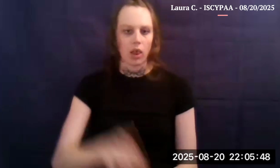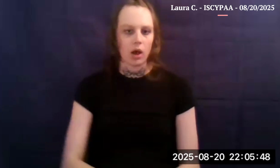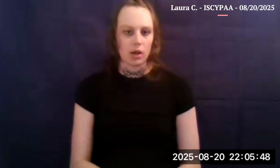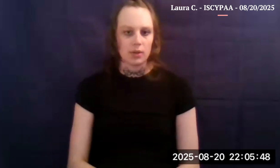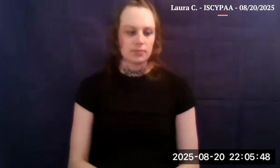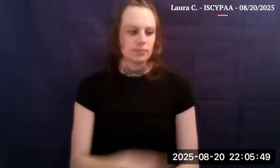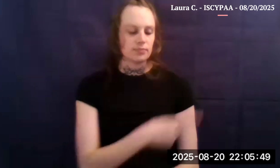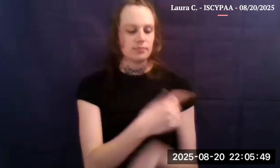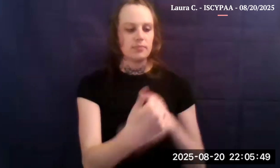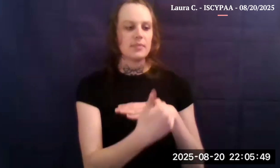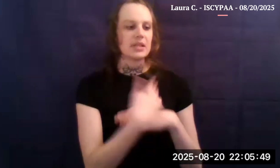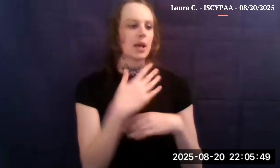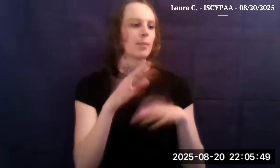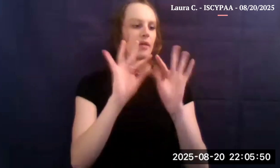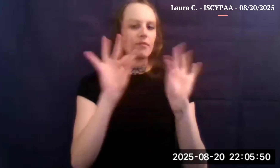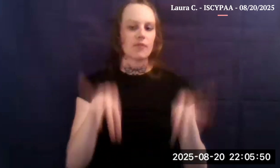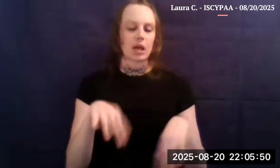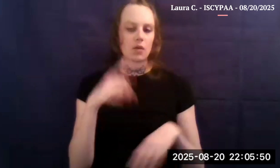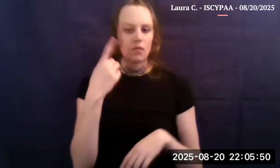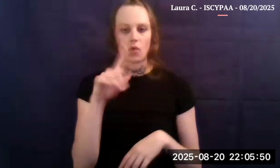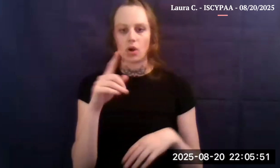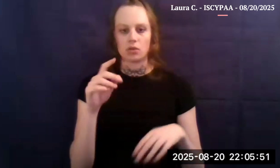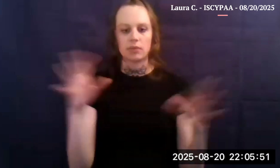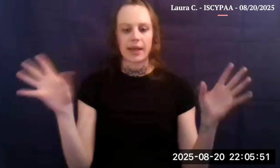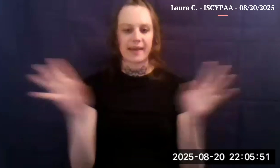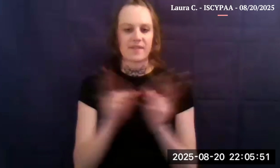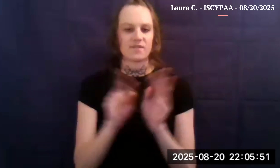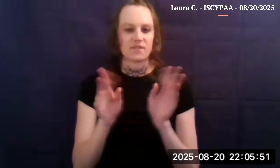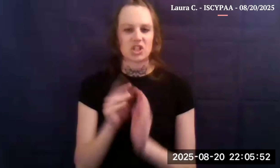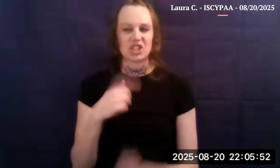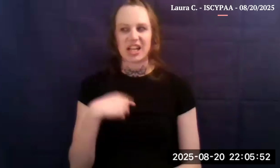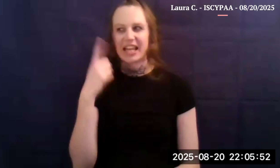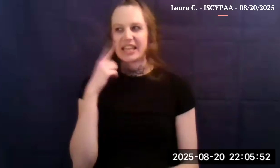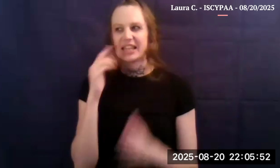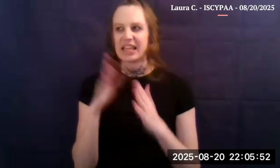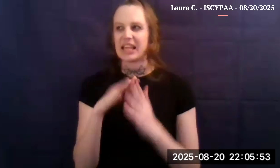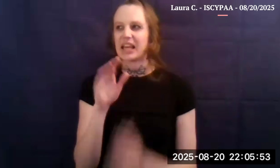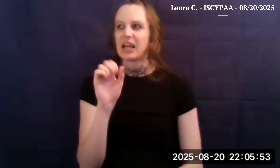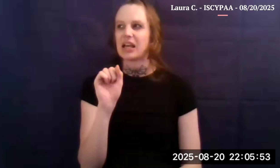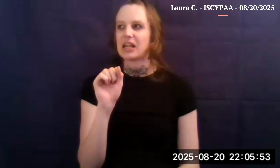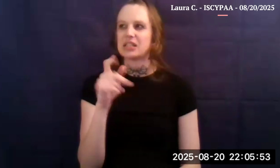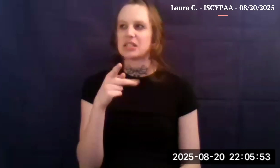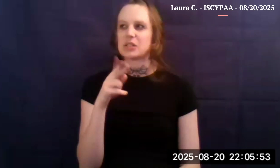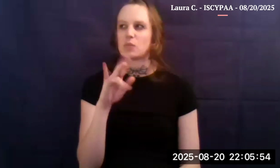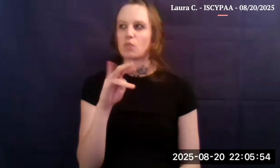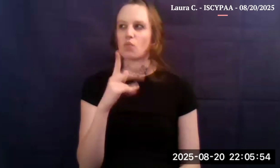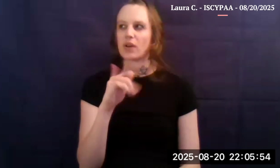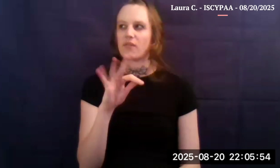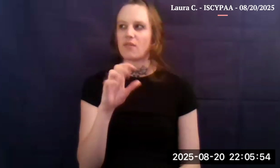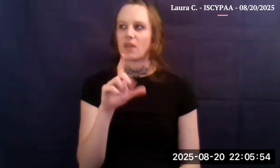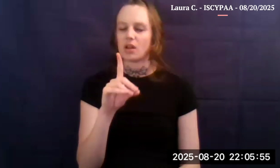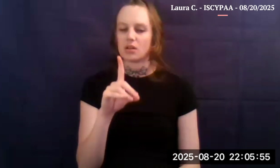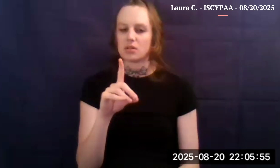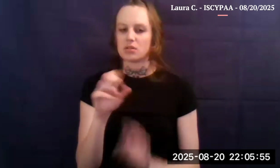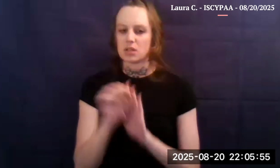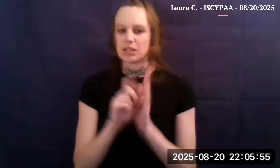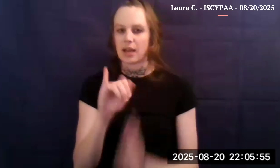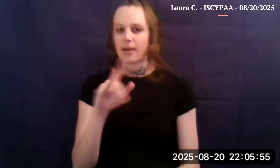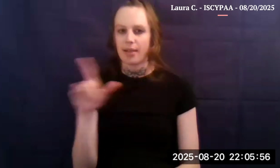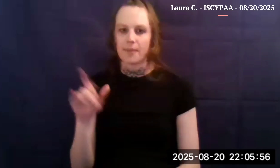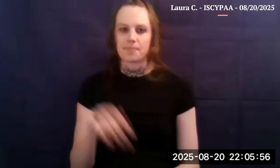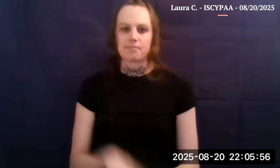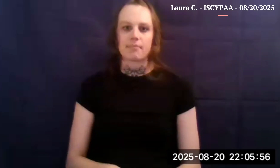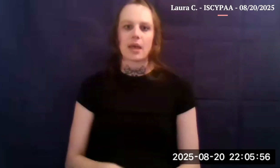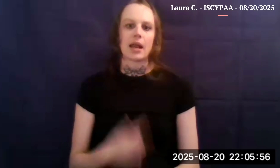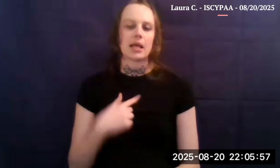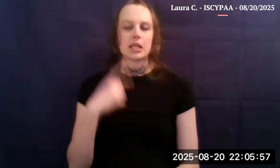for a convention down in, I think it was in Springfield or Decatur, Illinois. And she's like, okay, we're going to go do this. And I'm like, all right.